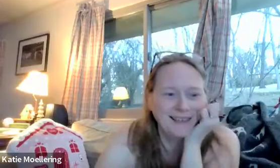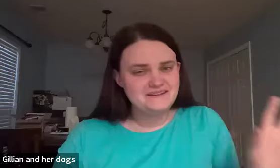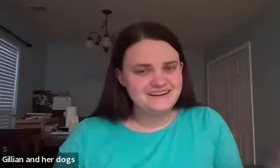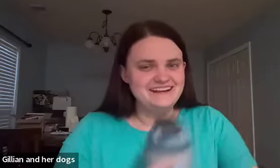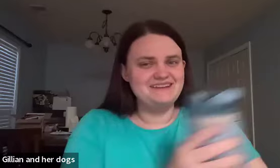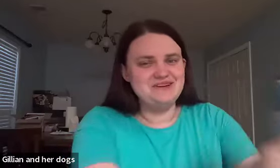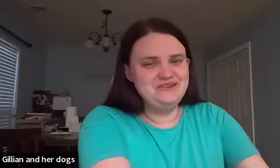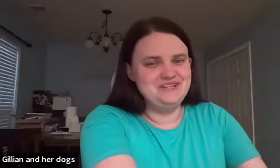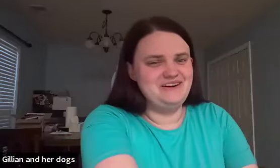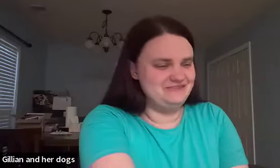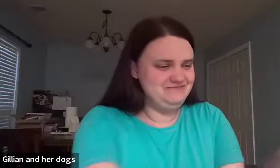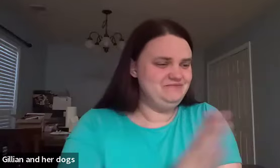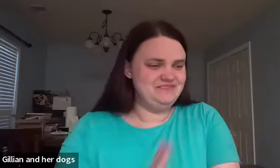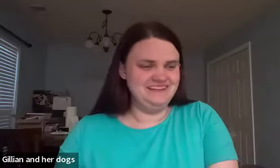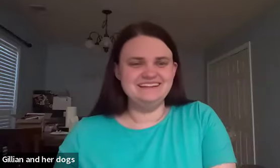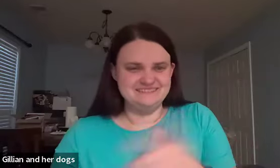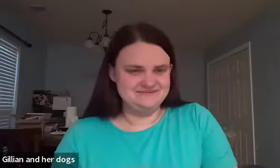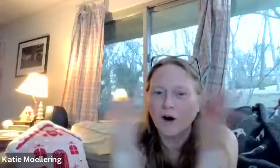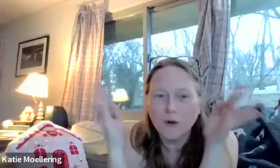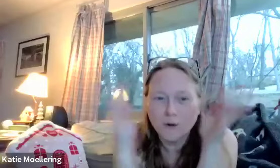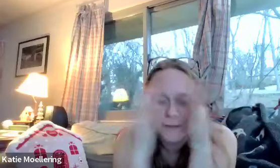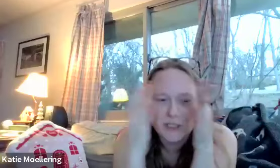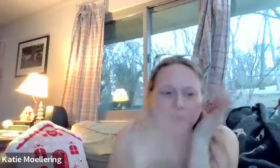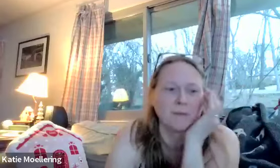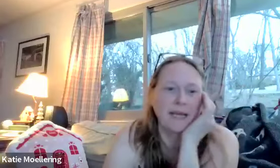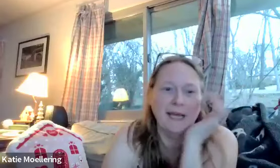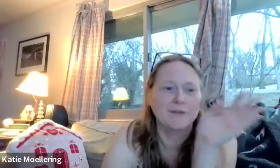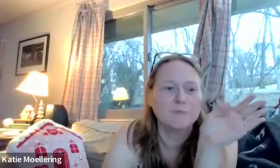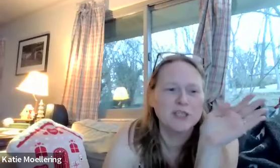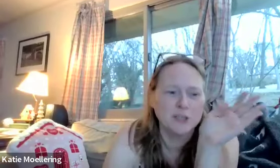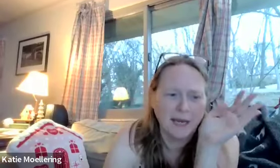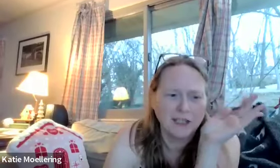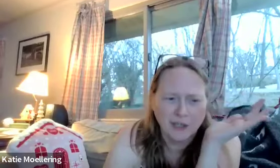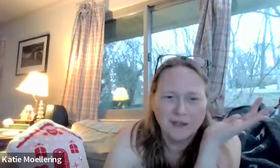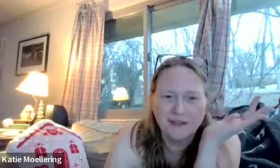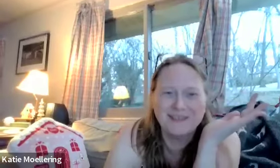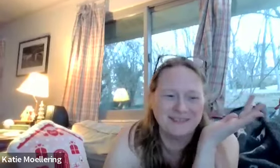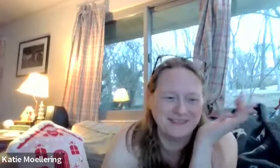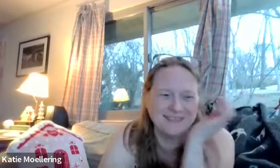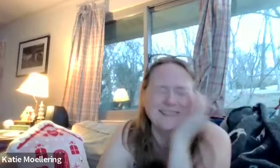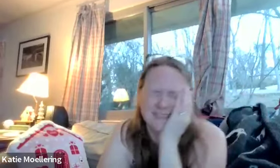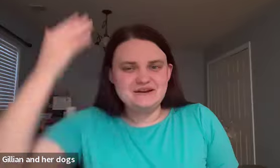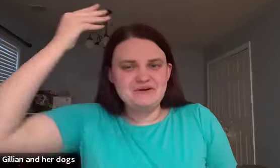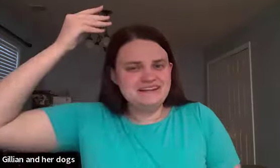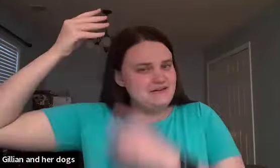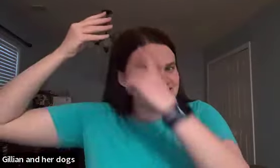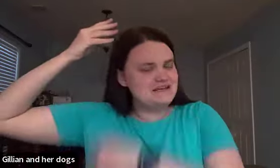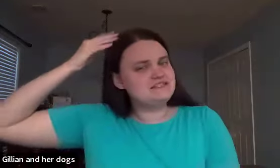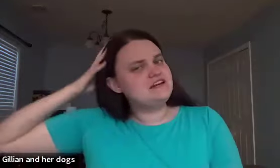We have varied. I've told y'all I get that they all smush together in my head. We should do they bad and do. good. And then we do. Well, and I was